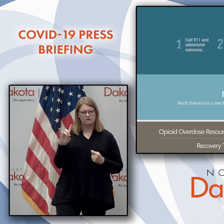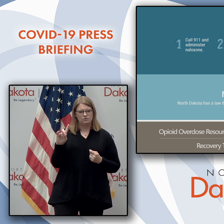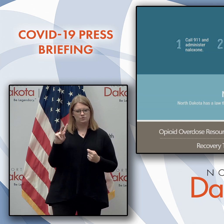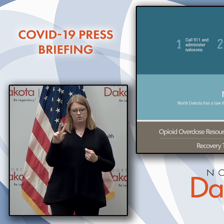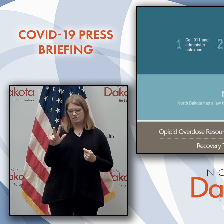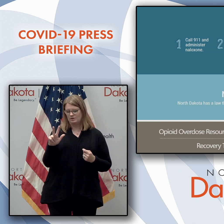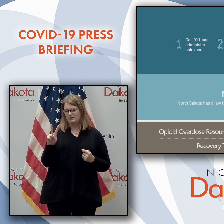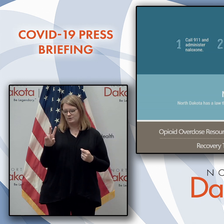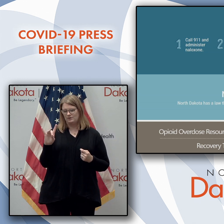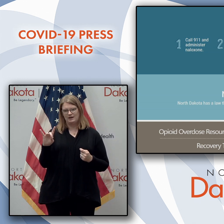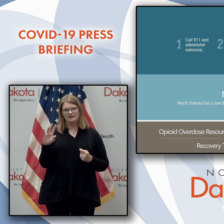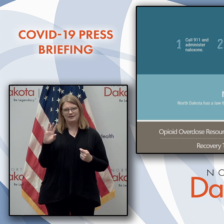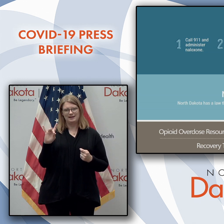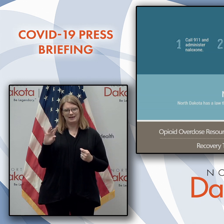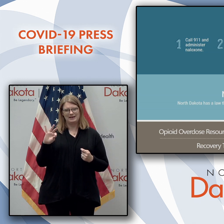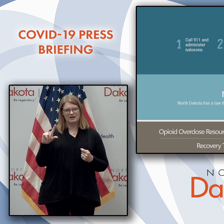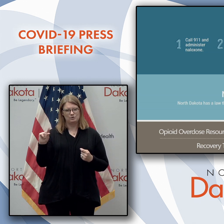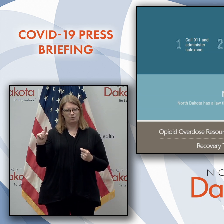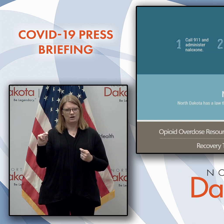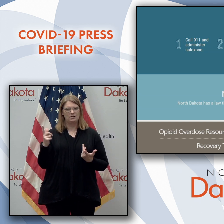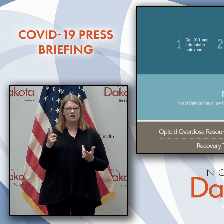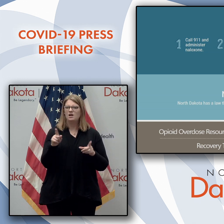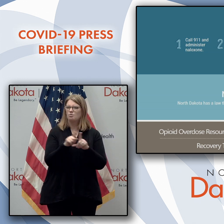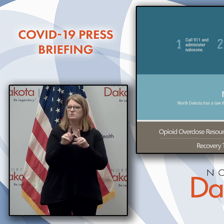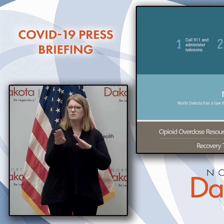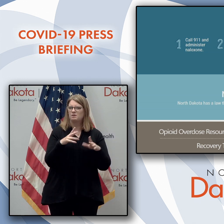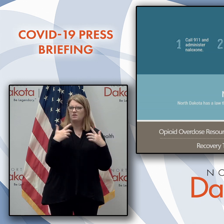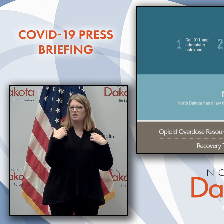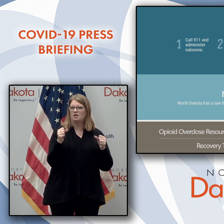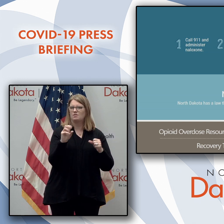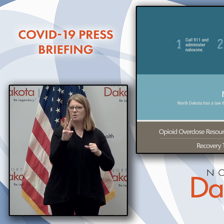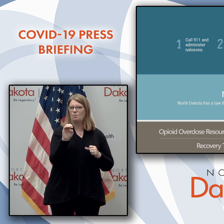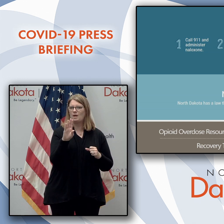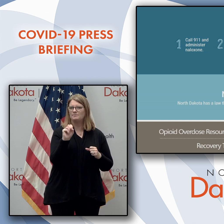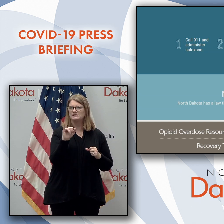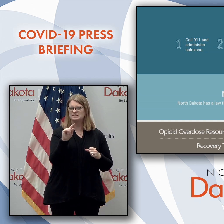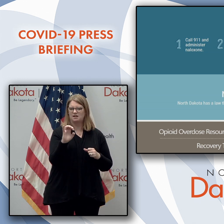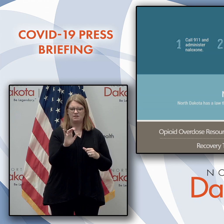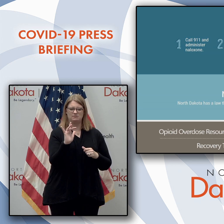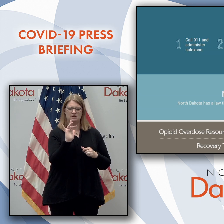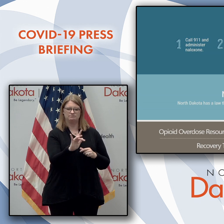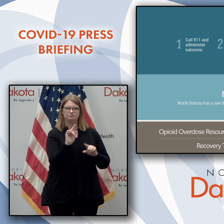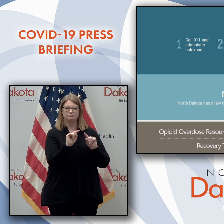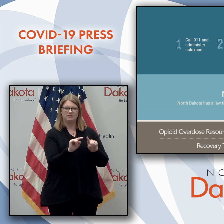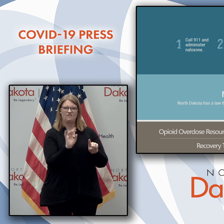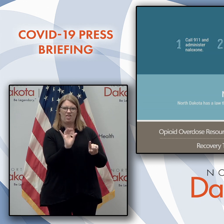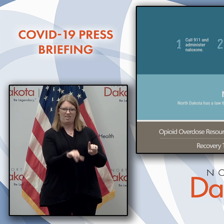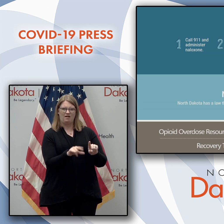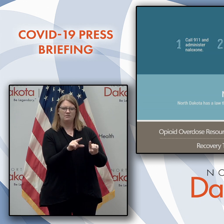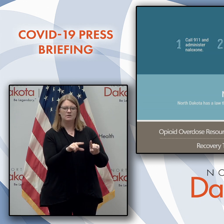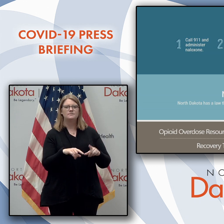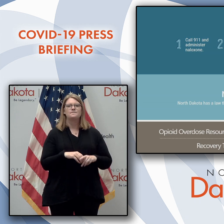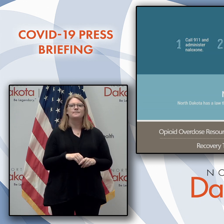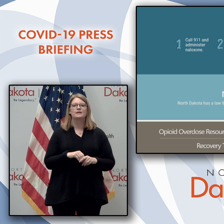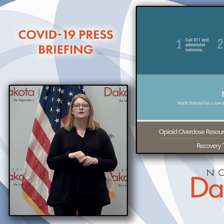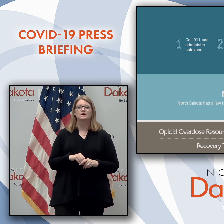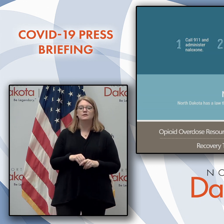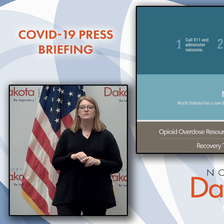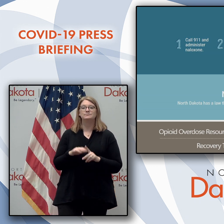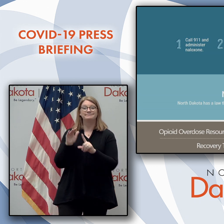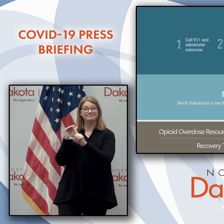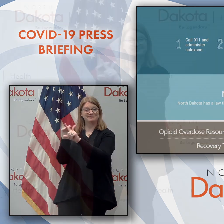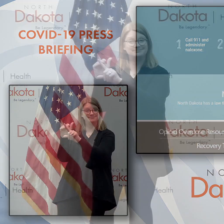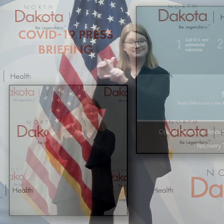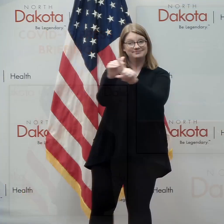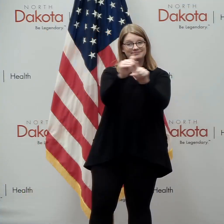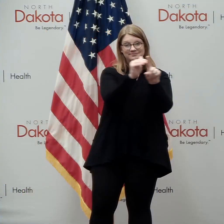701-328-8920. And I'm sure if you go to the behavioral health website, you'll be able to find that link for the SurveyMonkey. We want to remind people